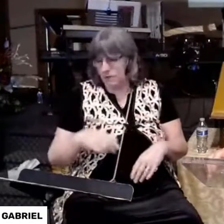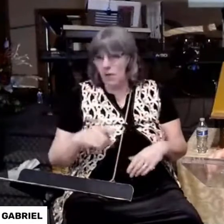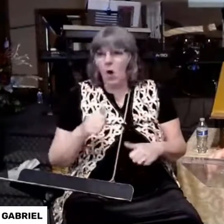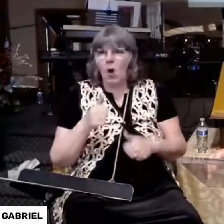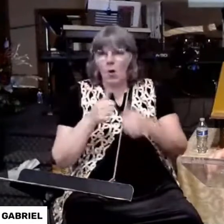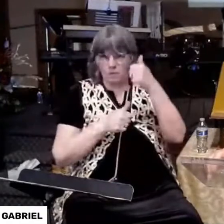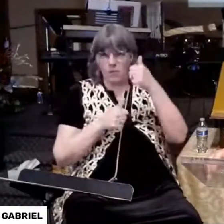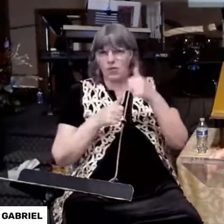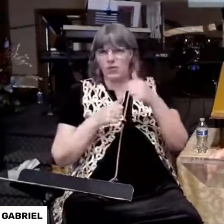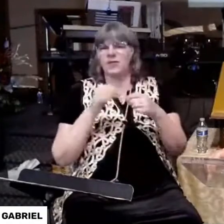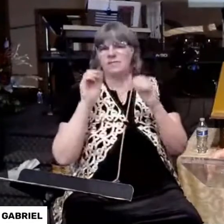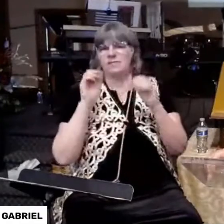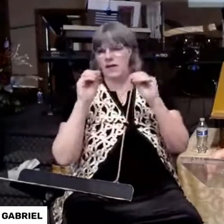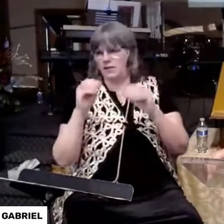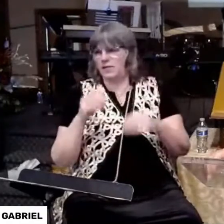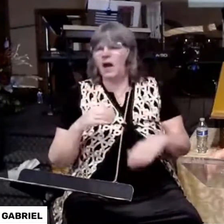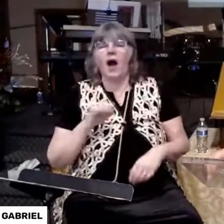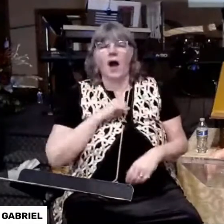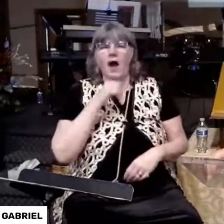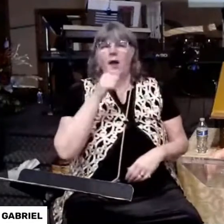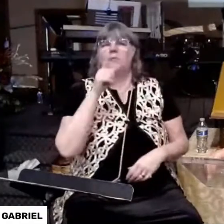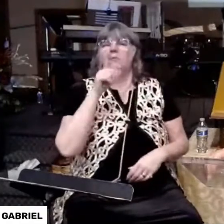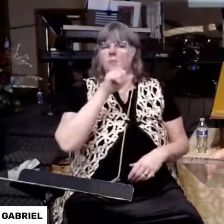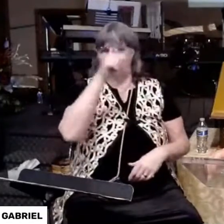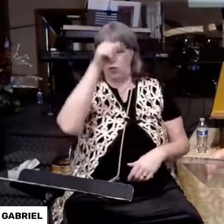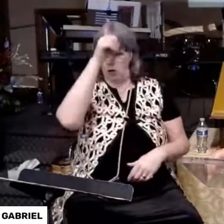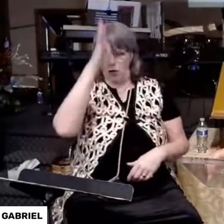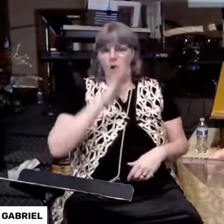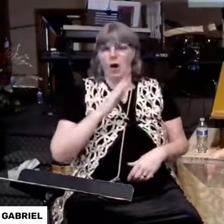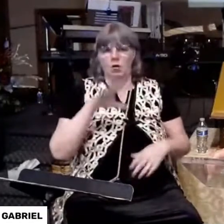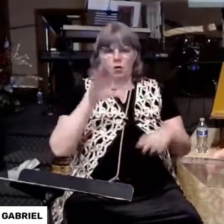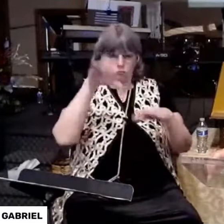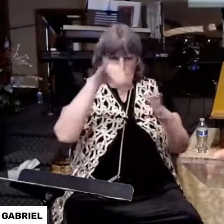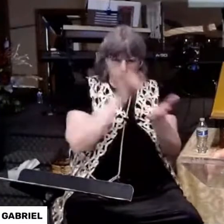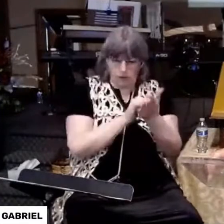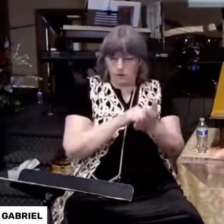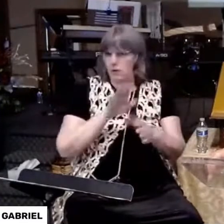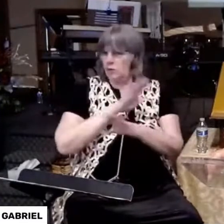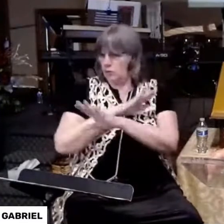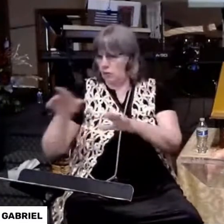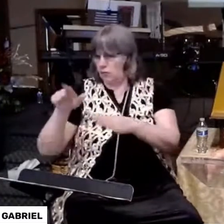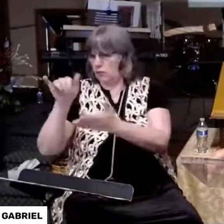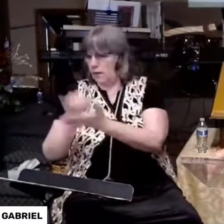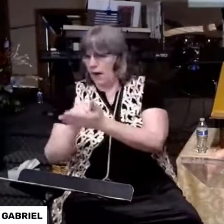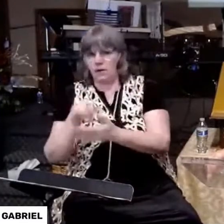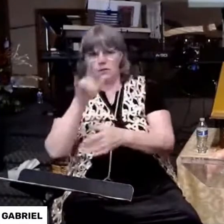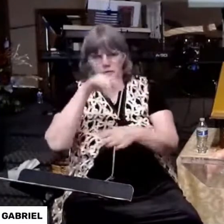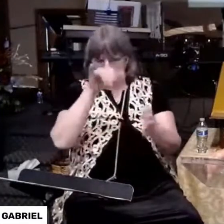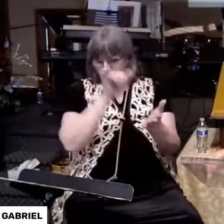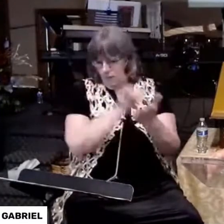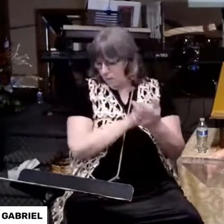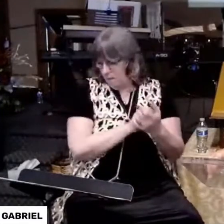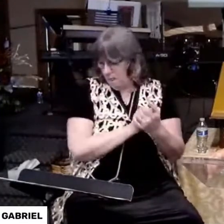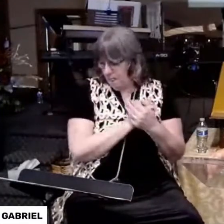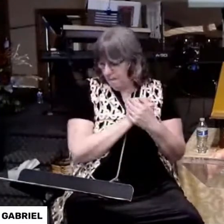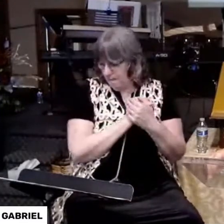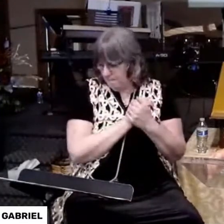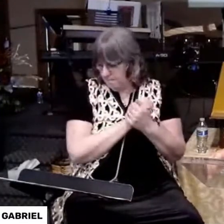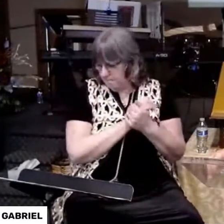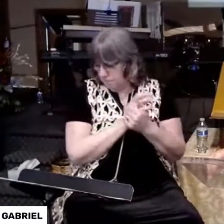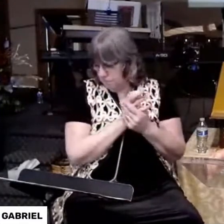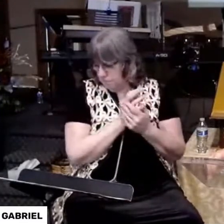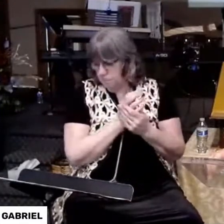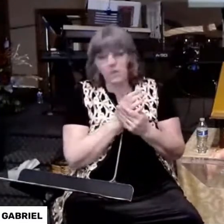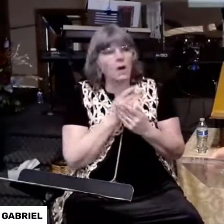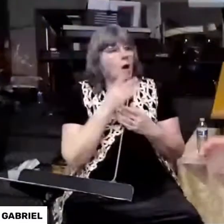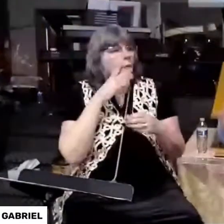no explanation. I'm the Lord. That's it. Those two commandments come with a promise.